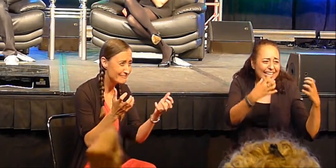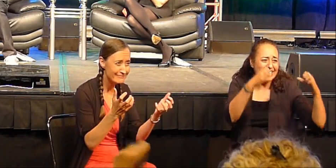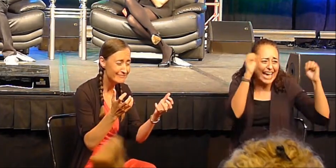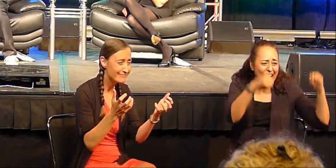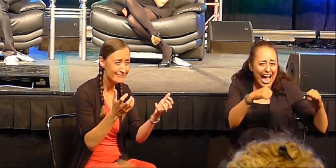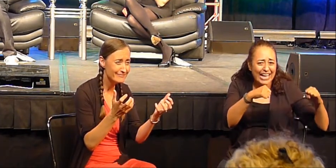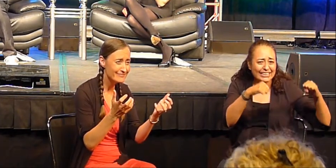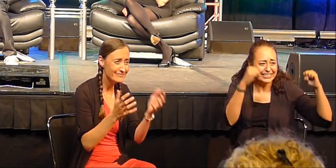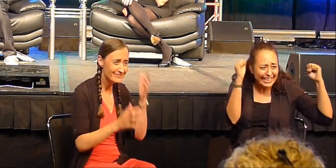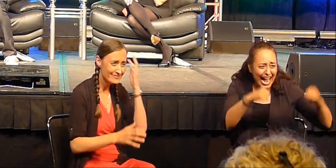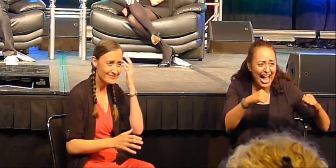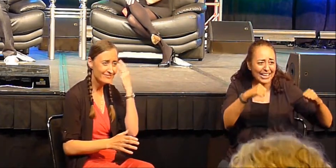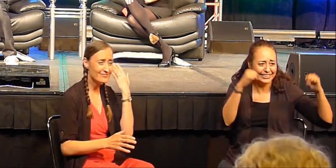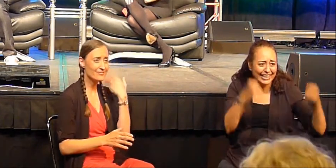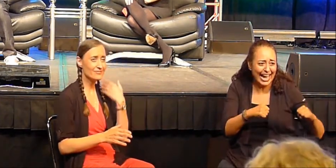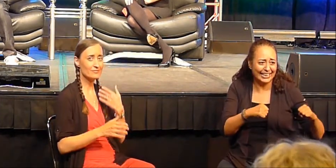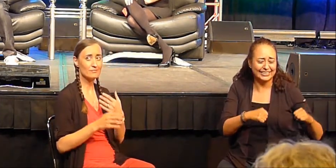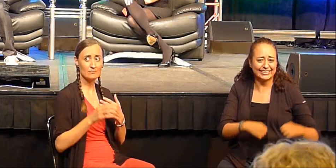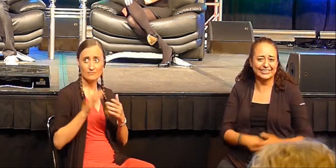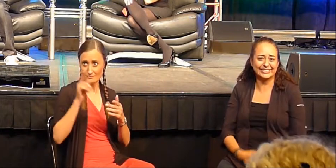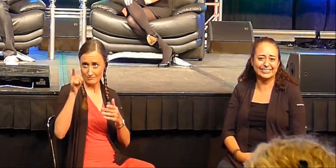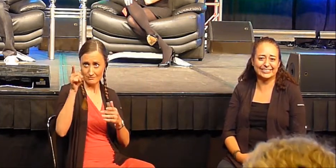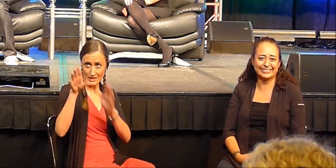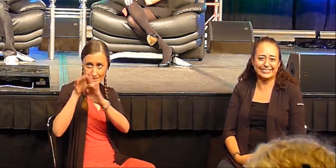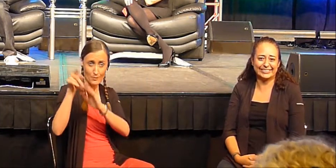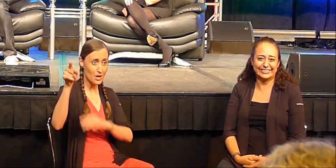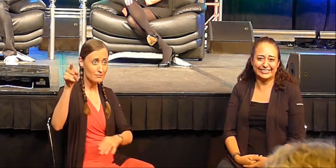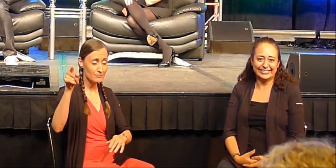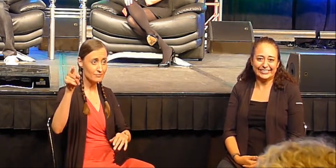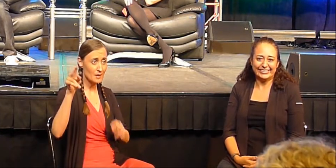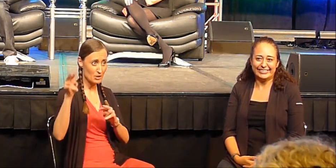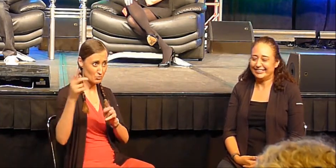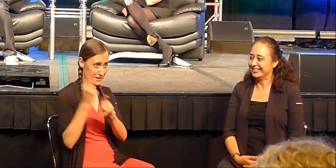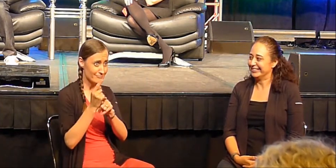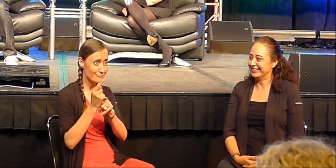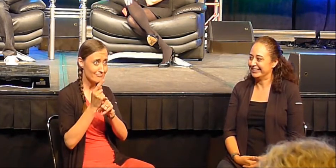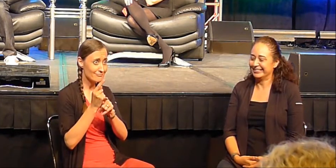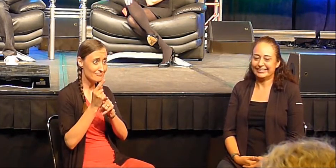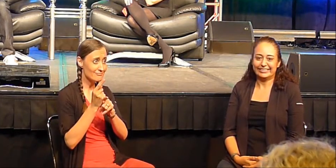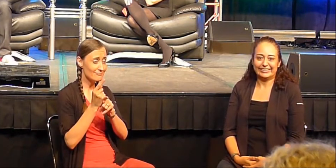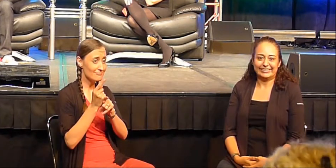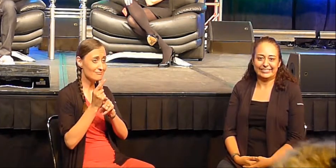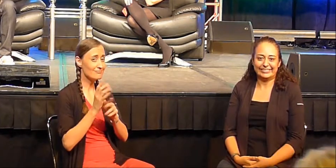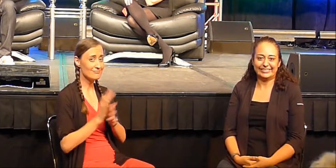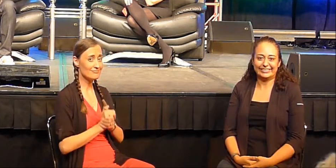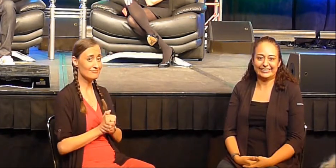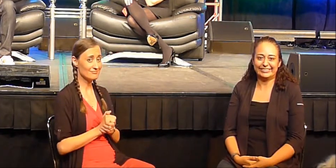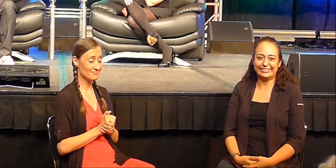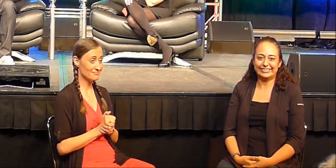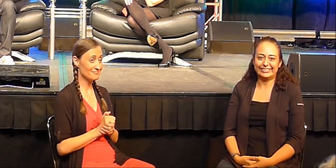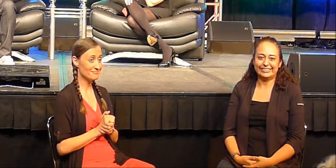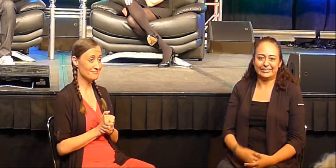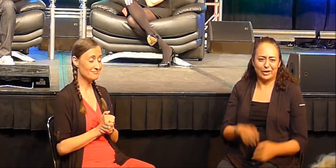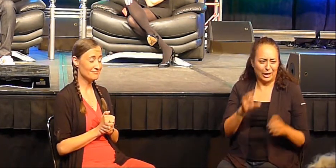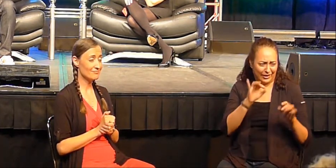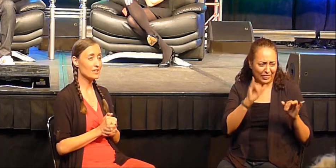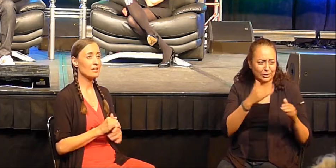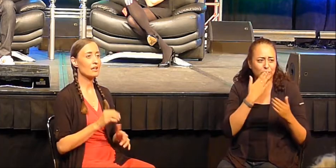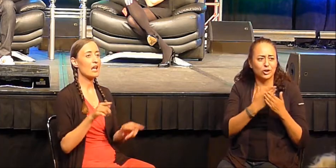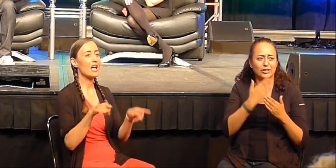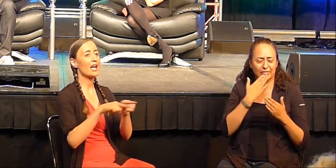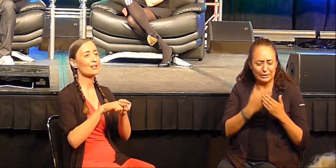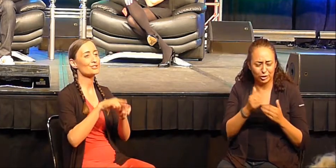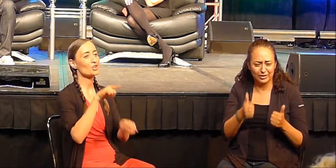Okay, Rich, this camera right here. Am I looking into lens? That'll do. You're doing good.